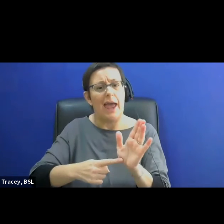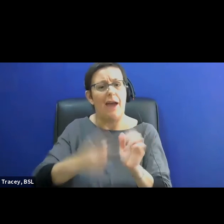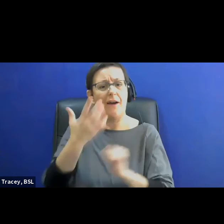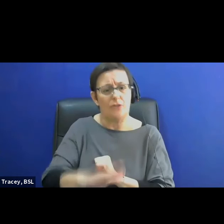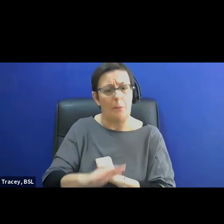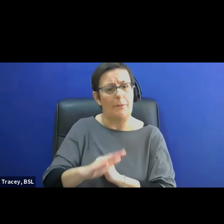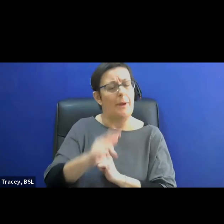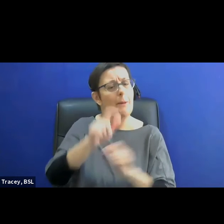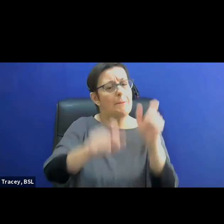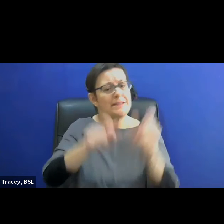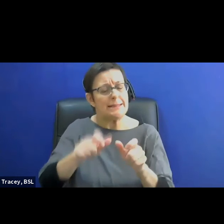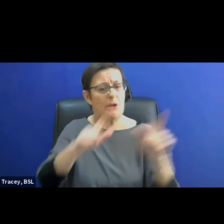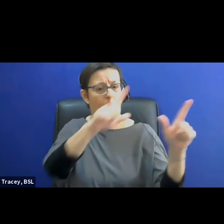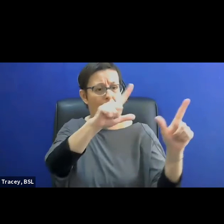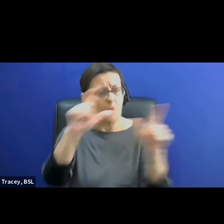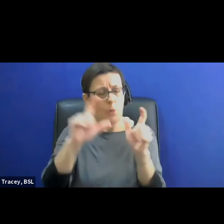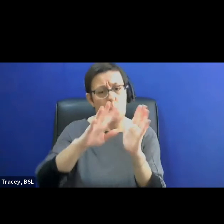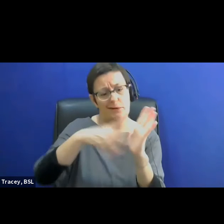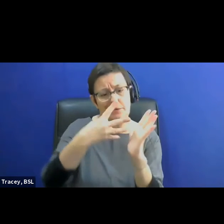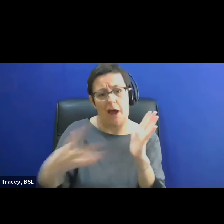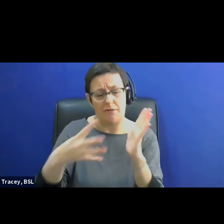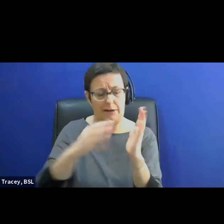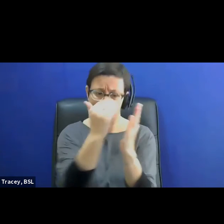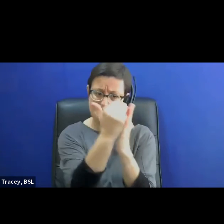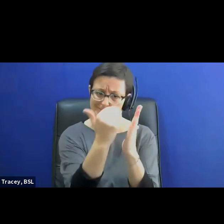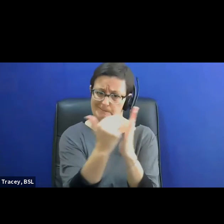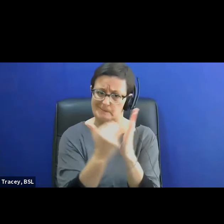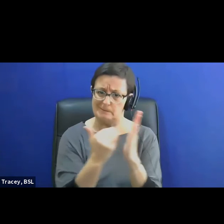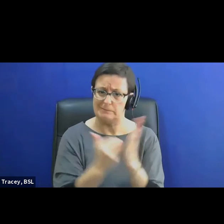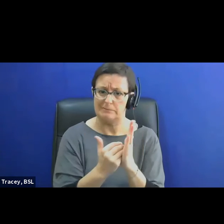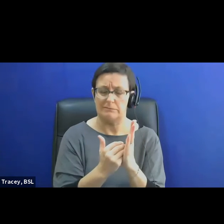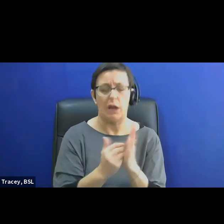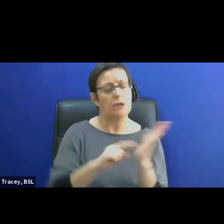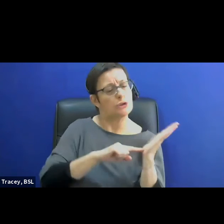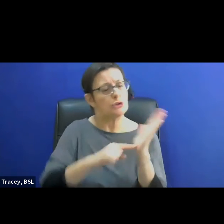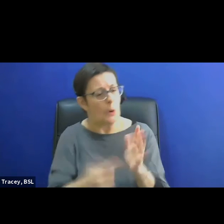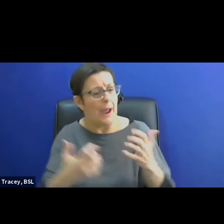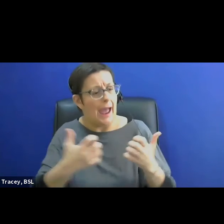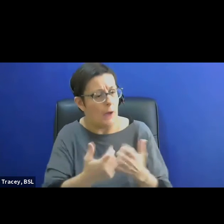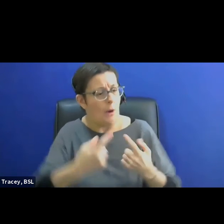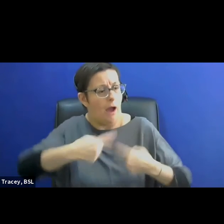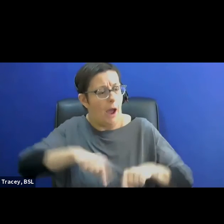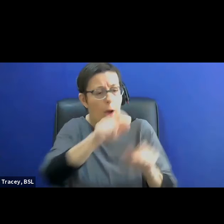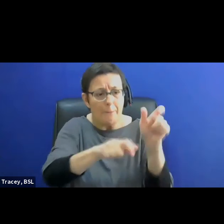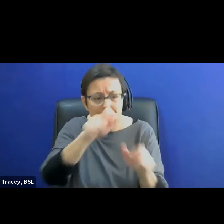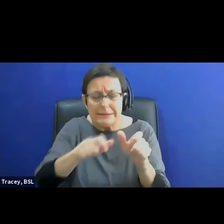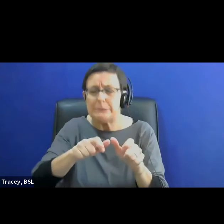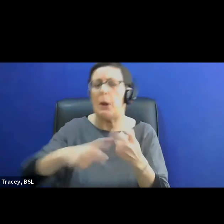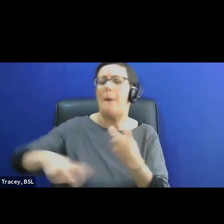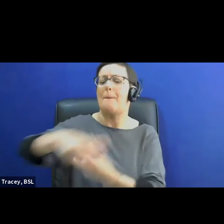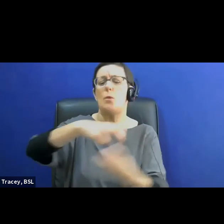diaries. These diaries were used to document how our participants move around the city, where they experience challenges